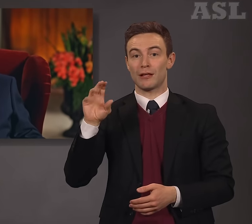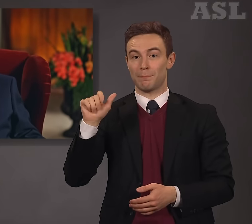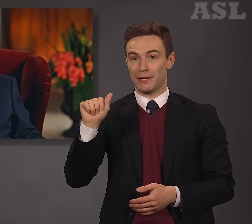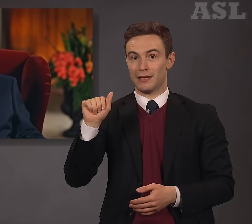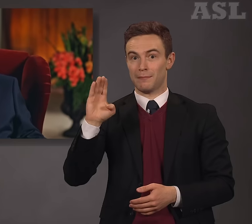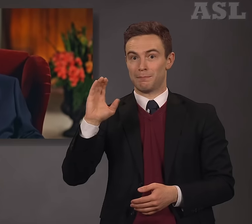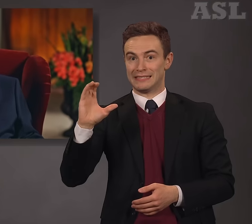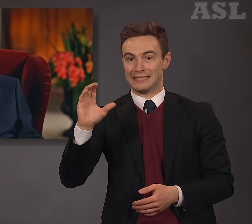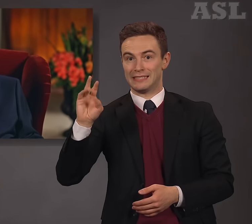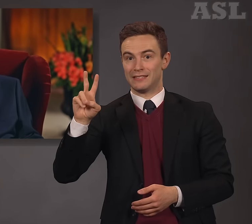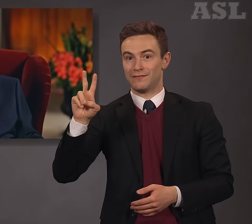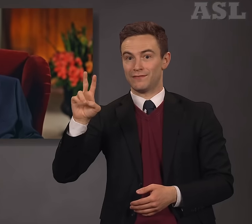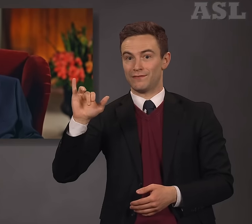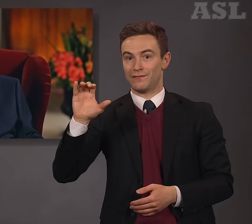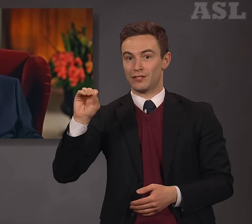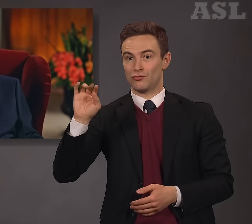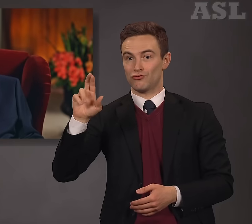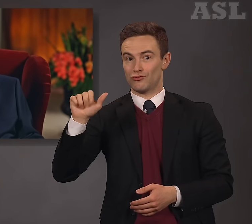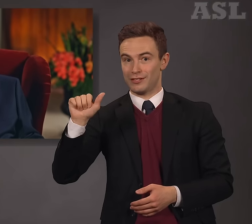Victoria, British Columbia;